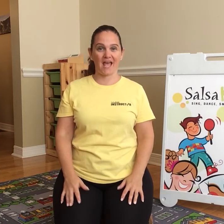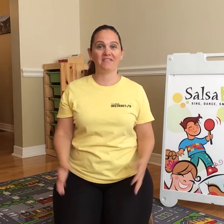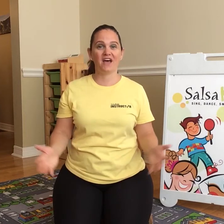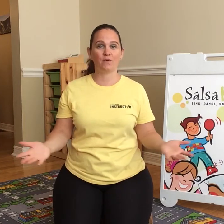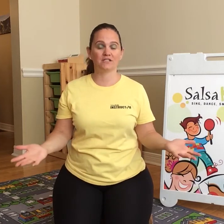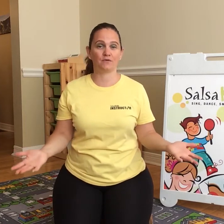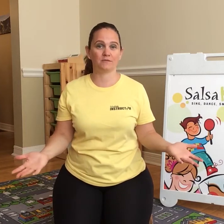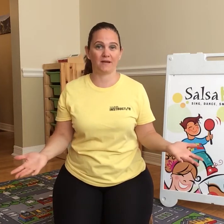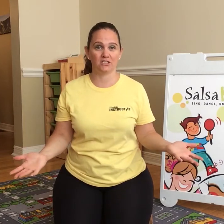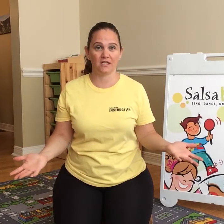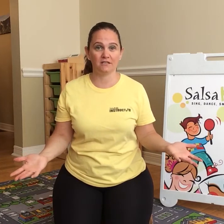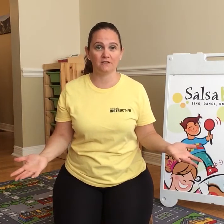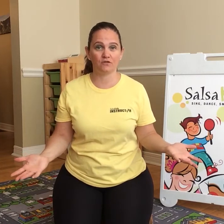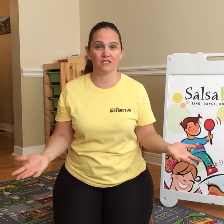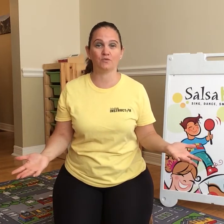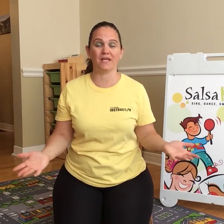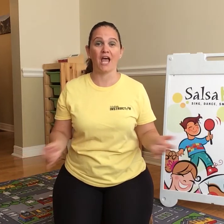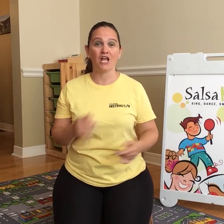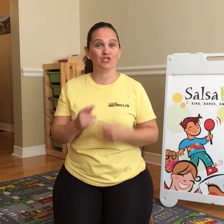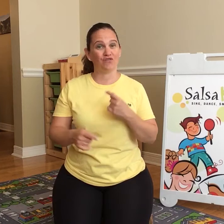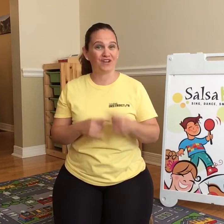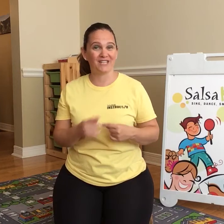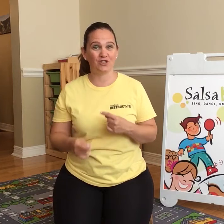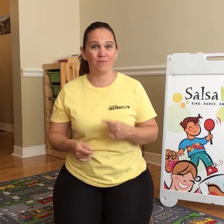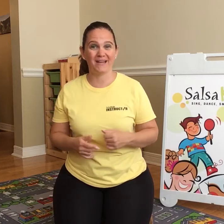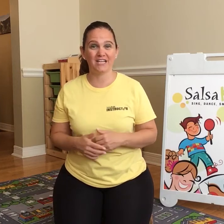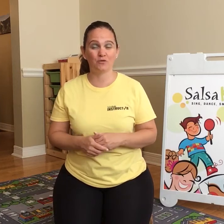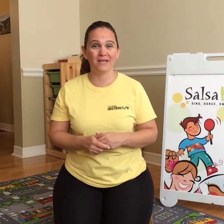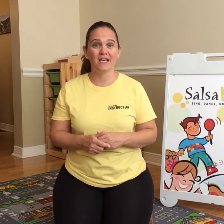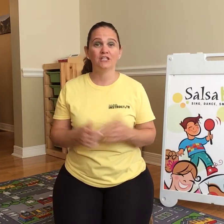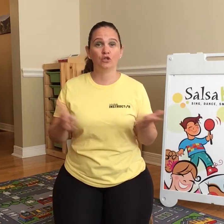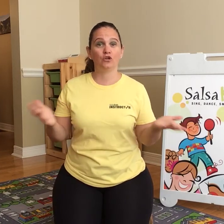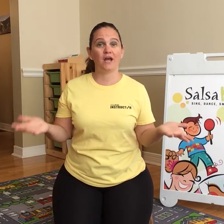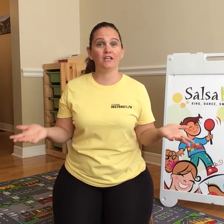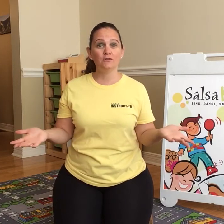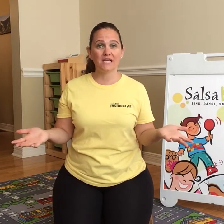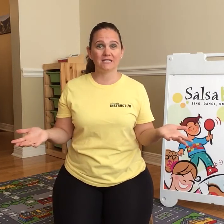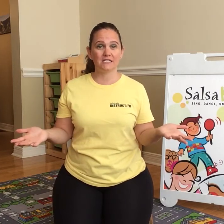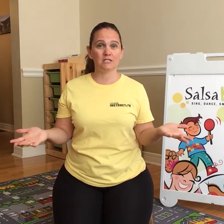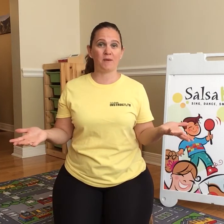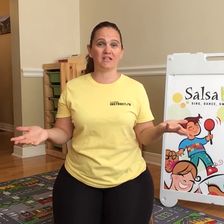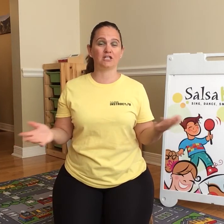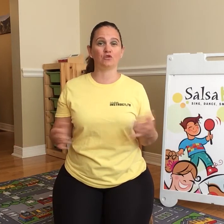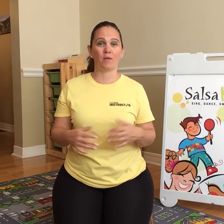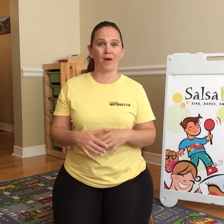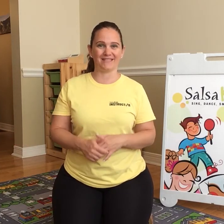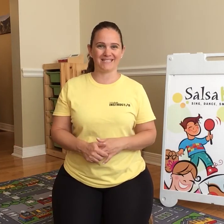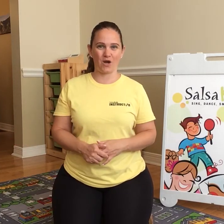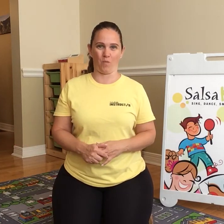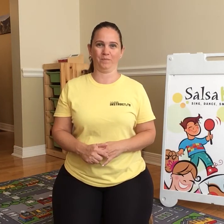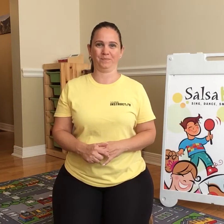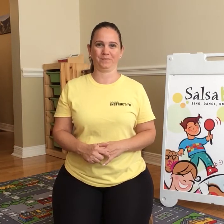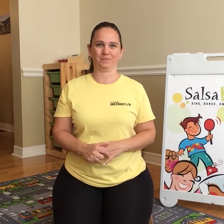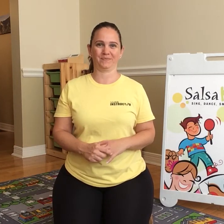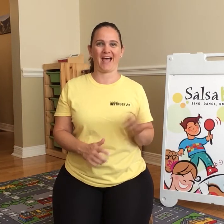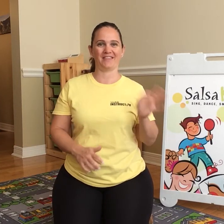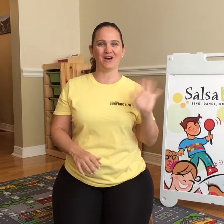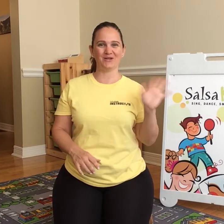And that was our Spanish sentence for this week. Don't forget to come back next week to learn a new sentence in Spanish that you can practice at home. Adios!